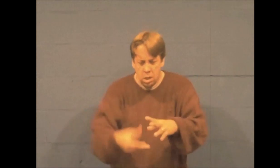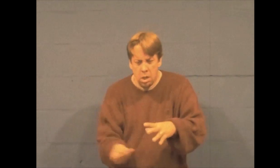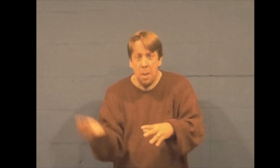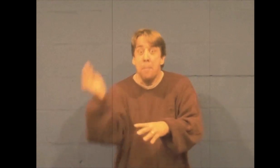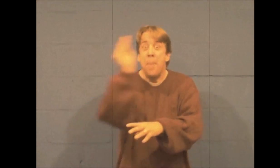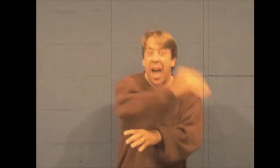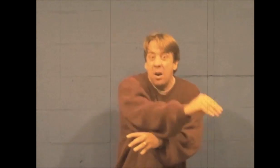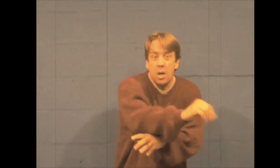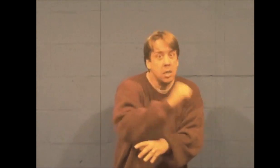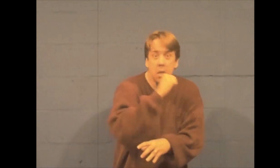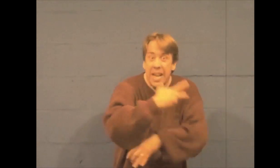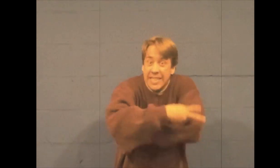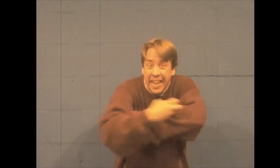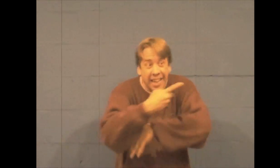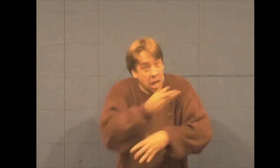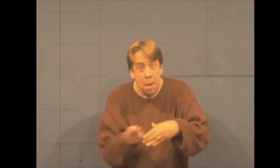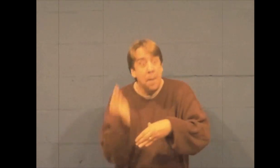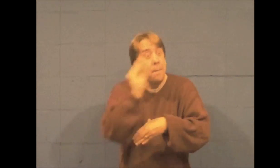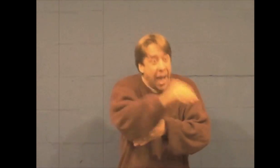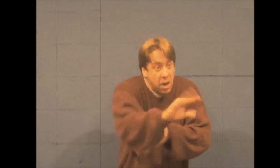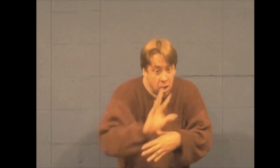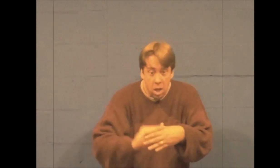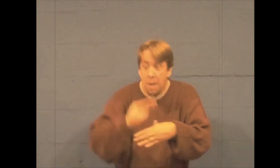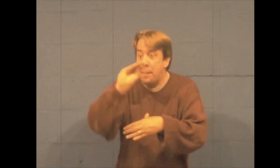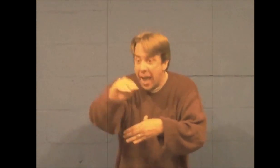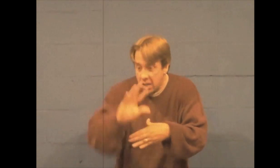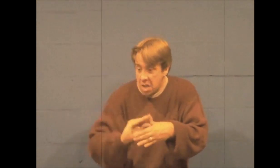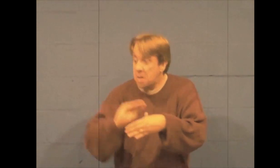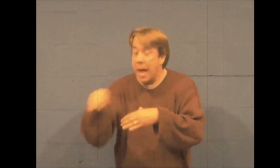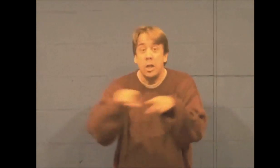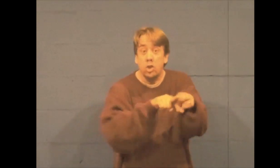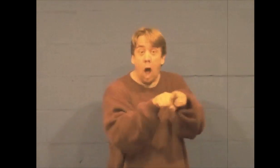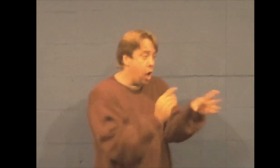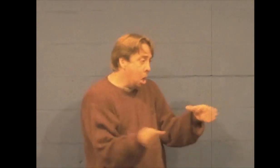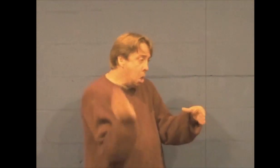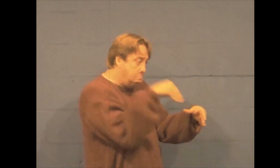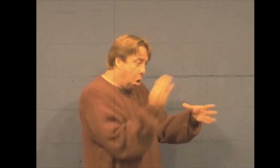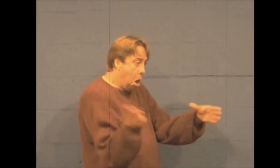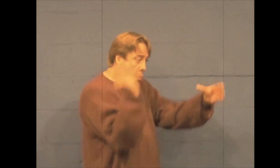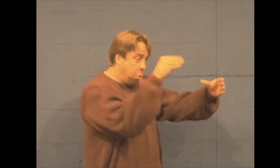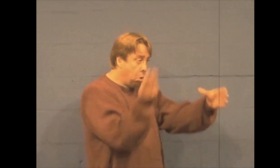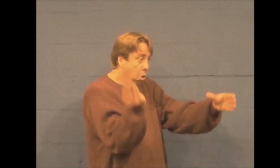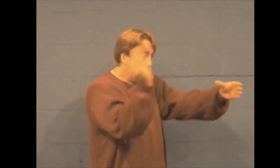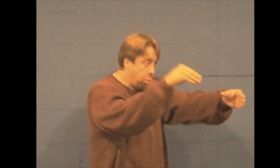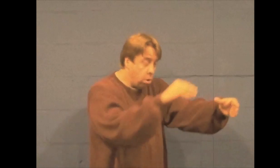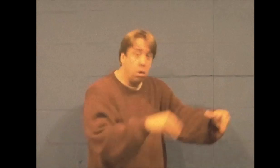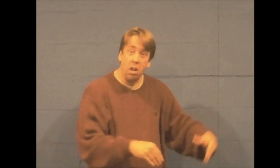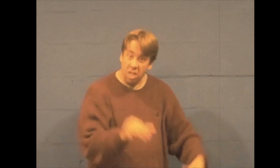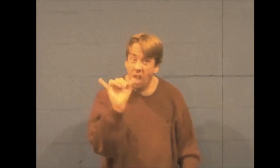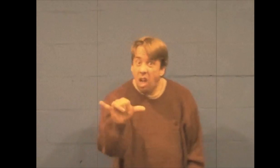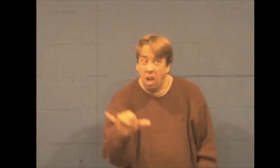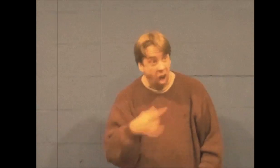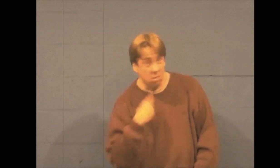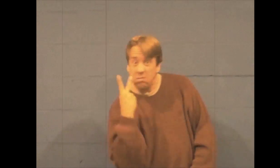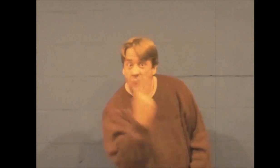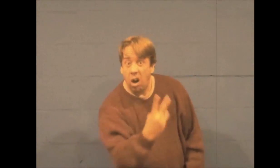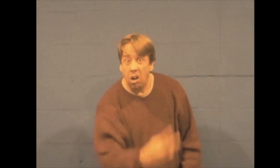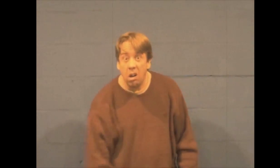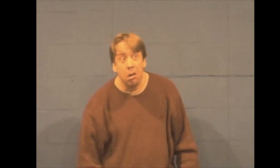He took his bag and started to put things in my house. He filled up the